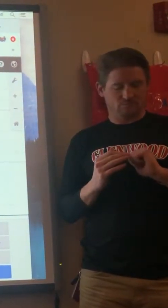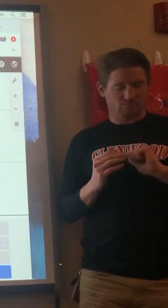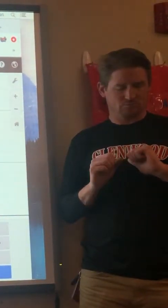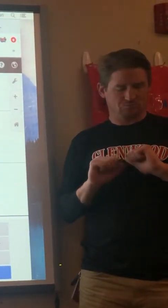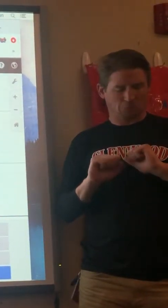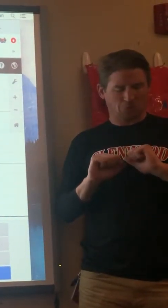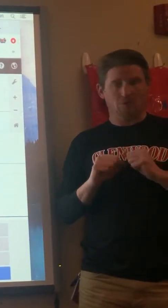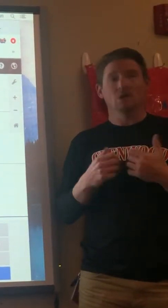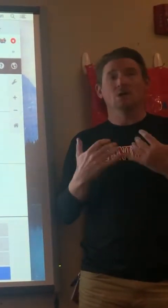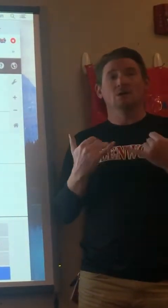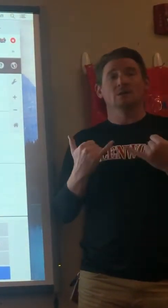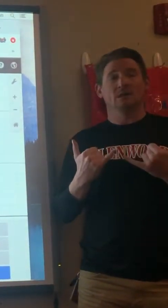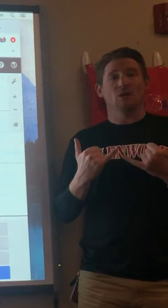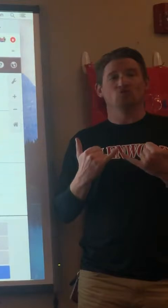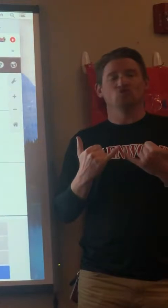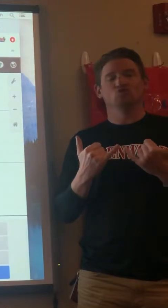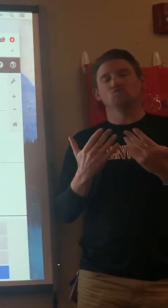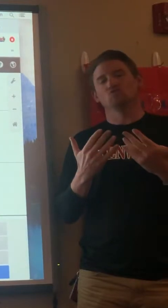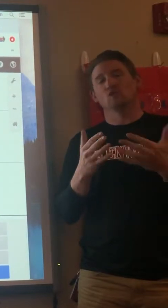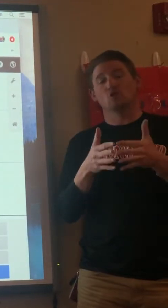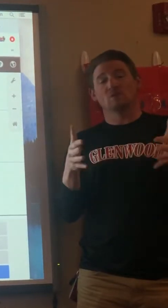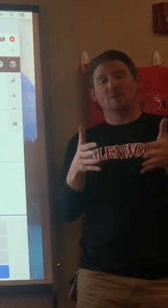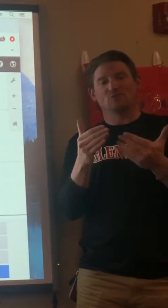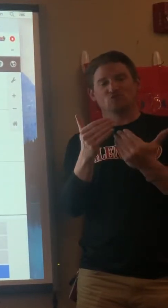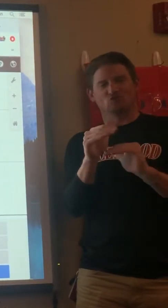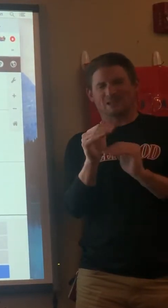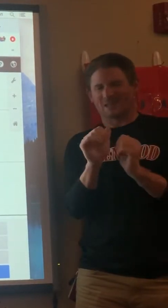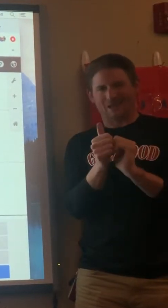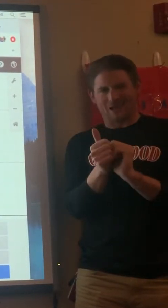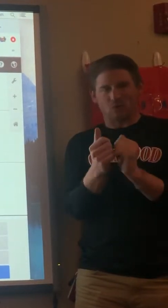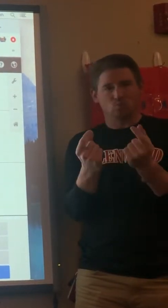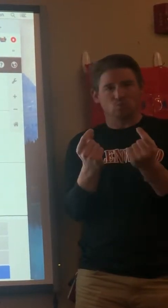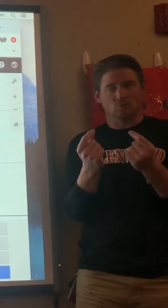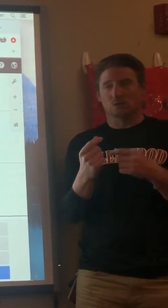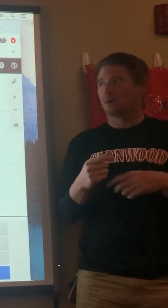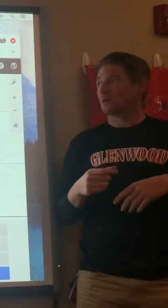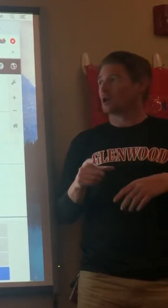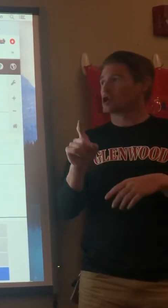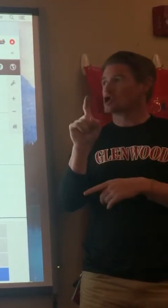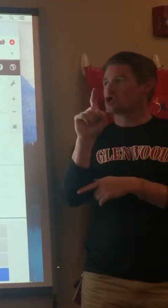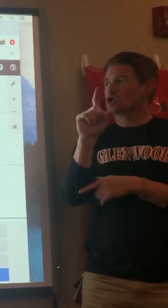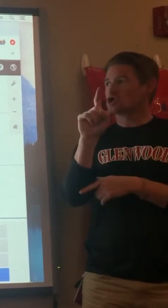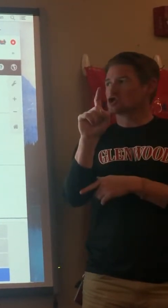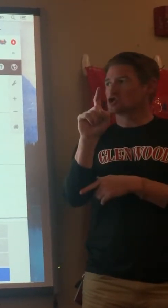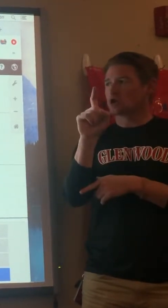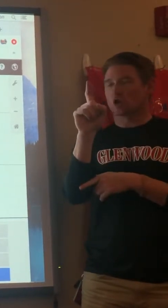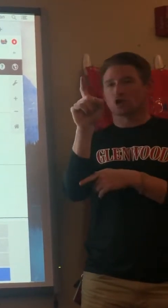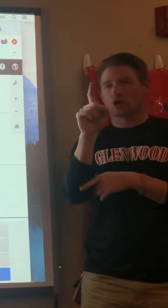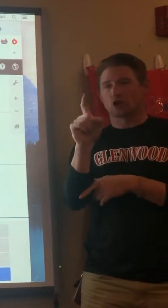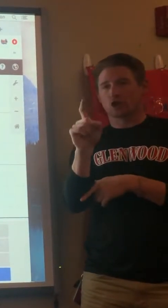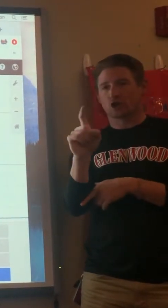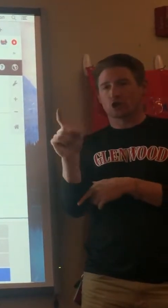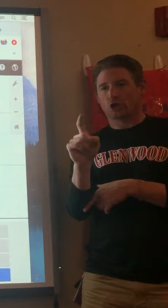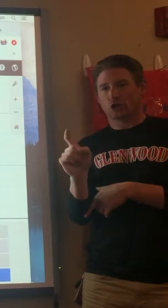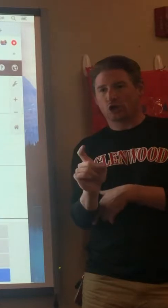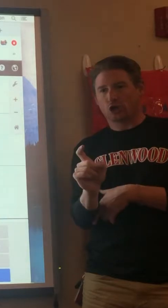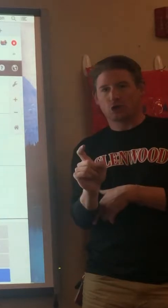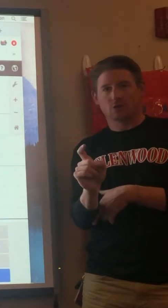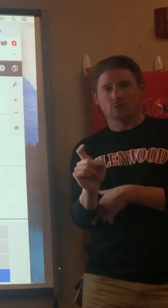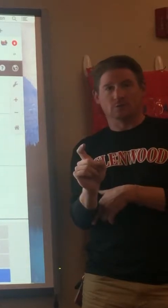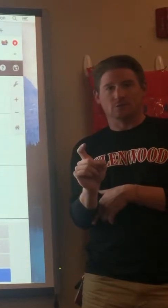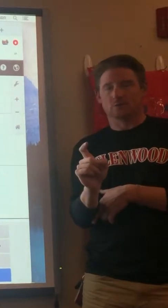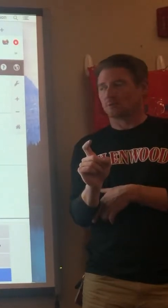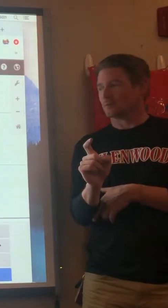to restrict the domain, you wanna put in a curly bracket. So if you see the curly bracket, and it's got the other one over here,